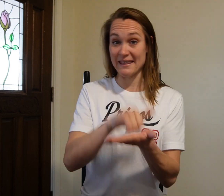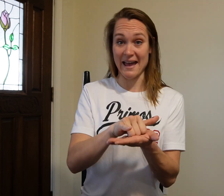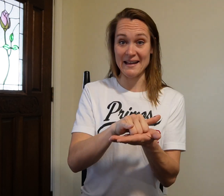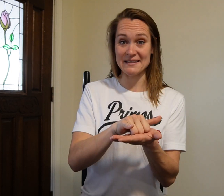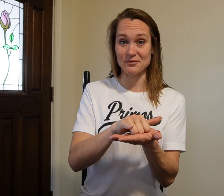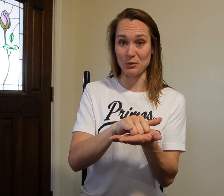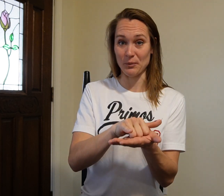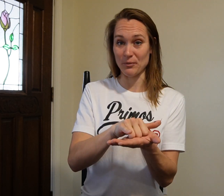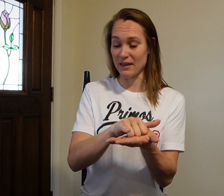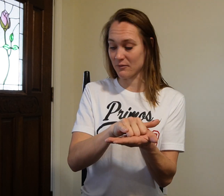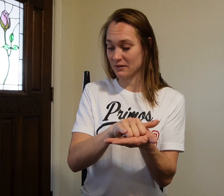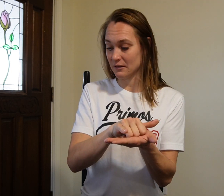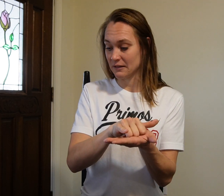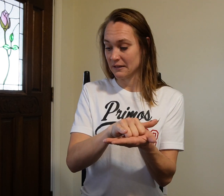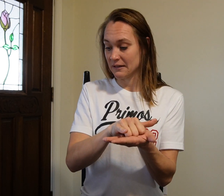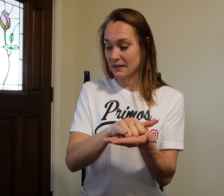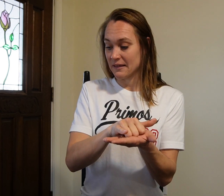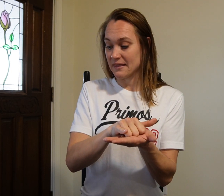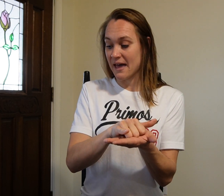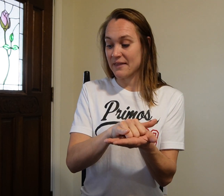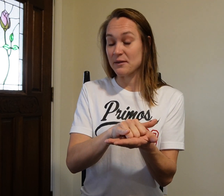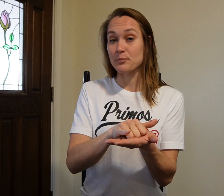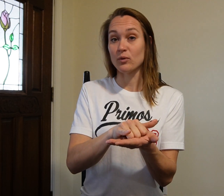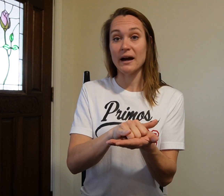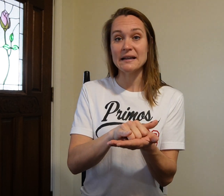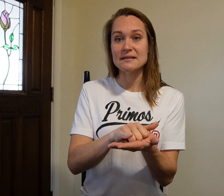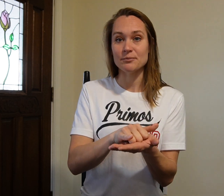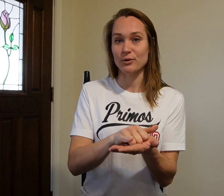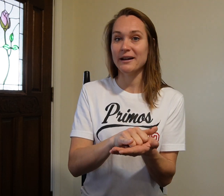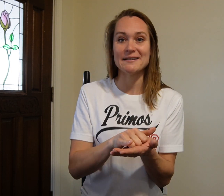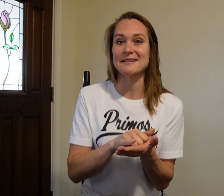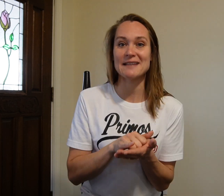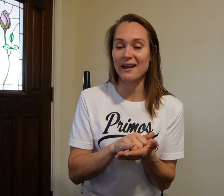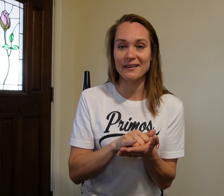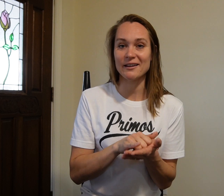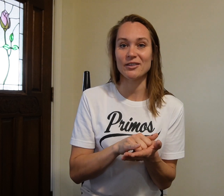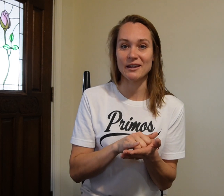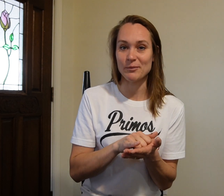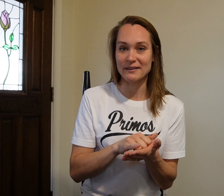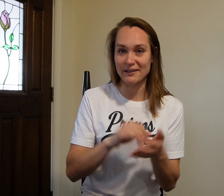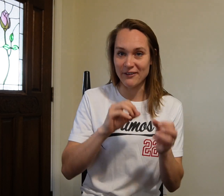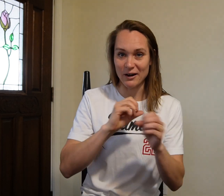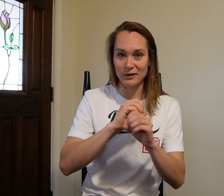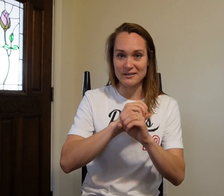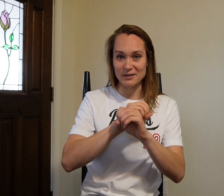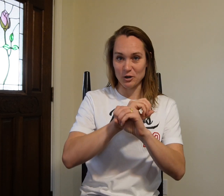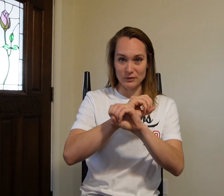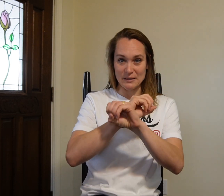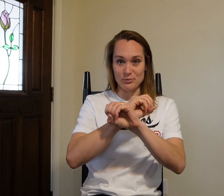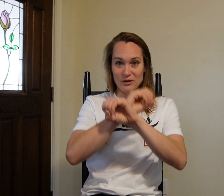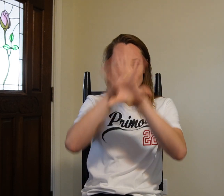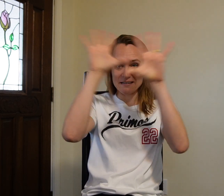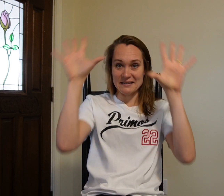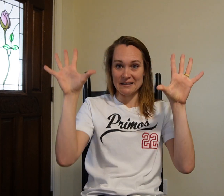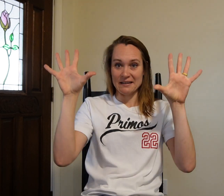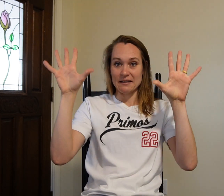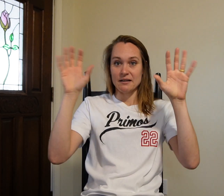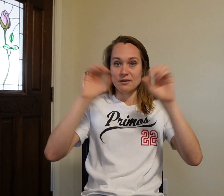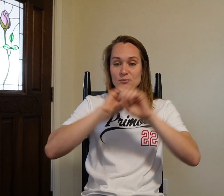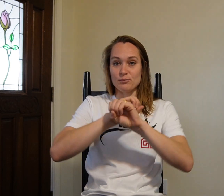that, we remember that one, that the bright is exactly like you think it'd be. It's like fireworks, are really bright.